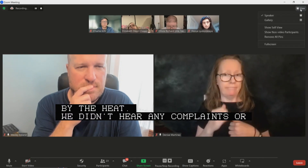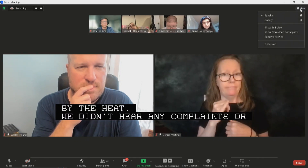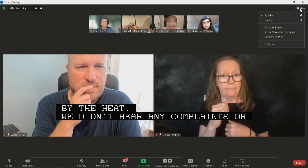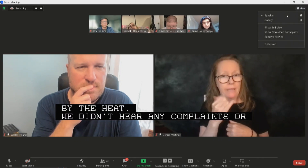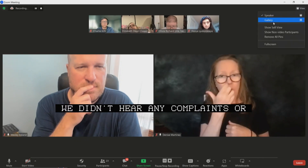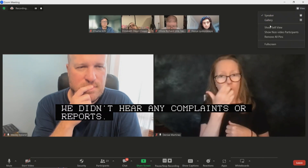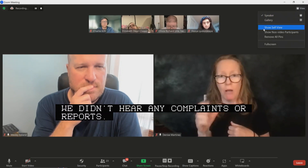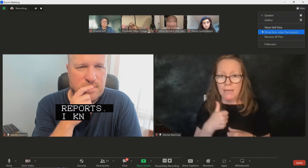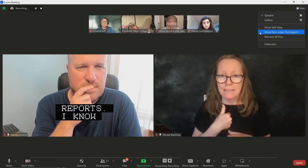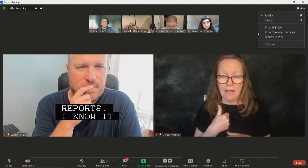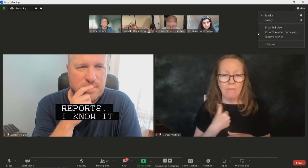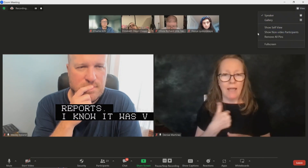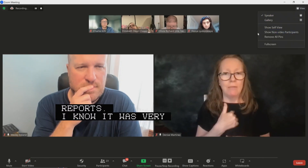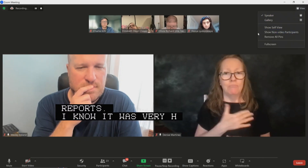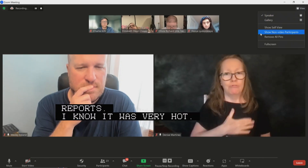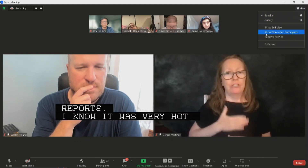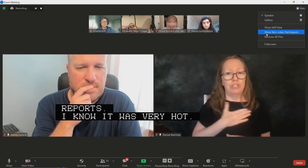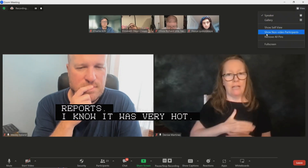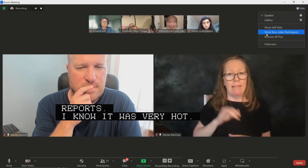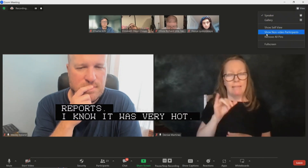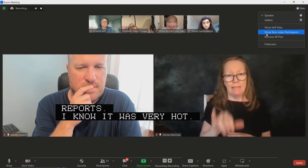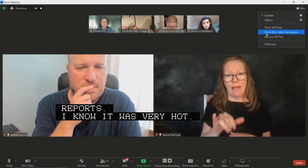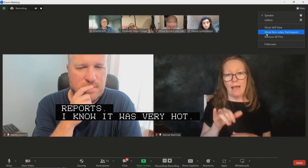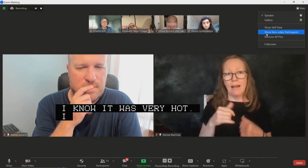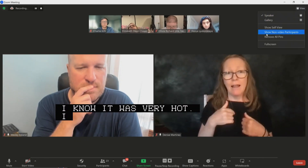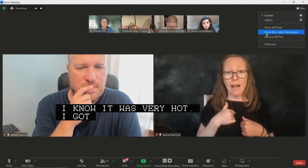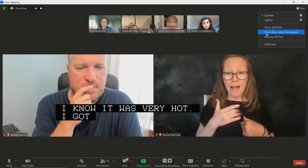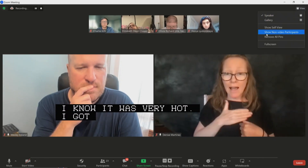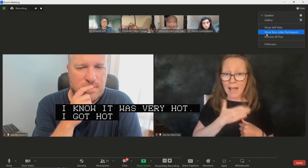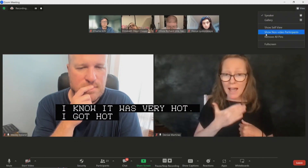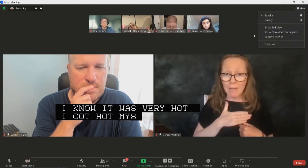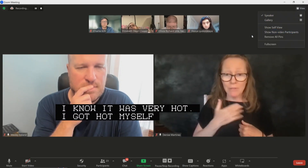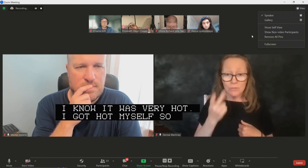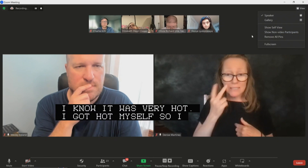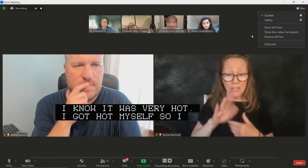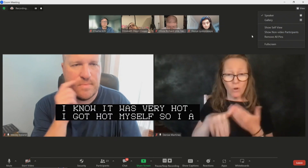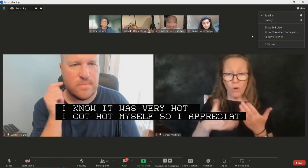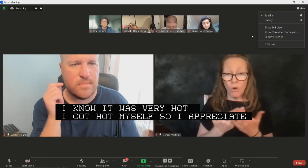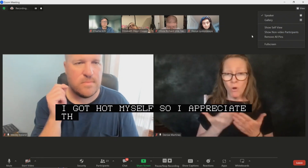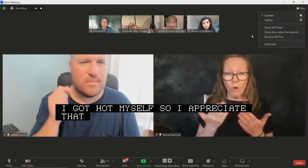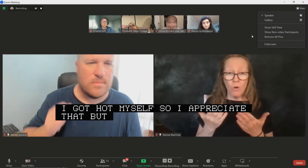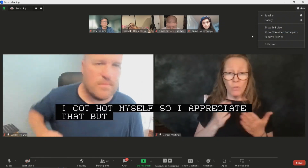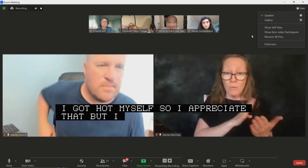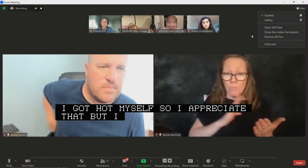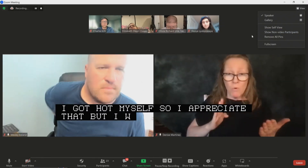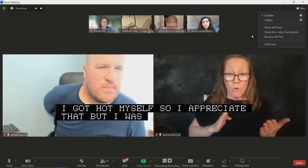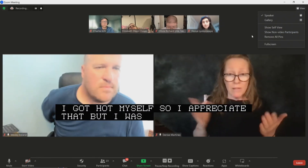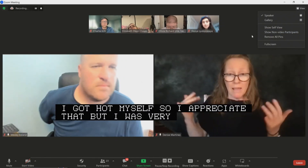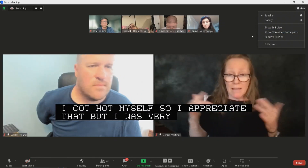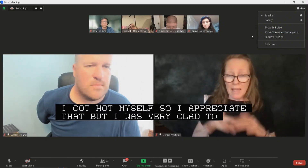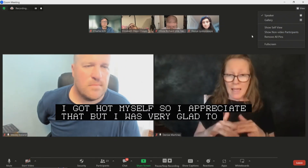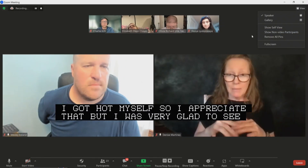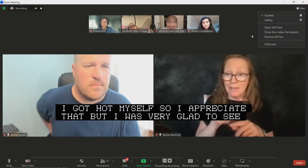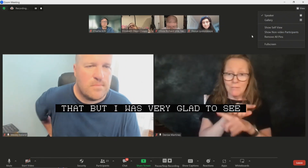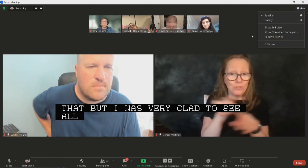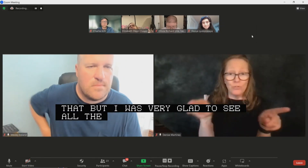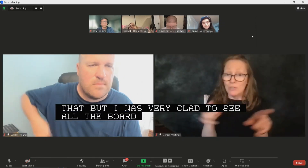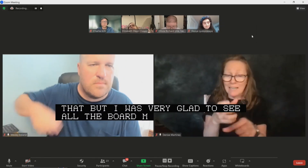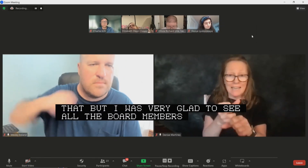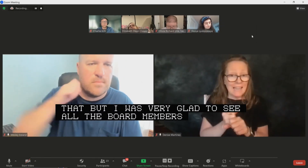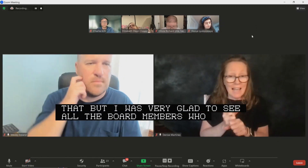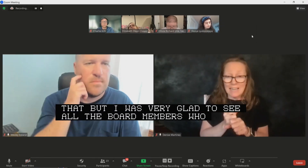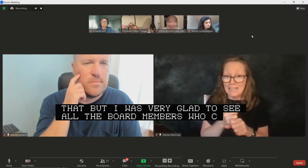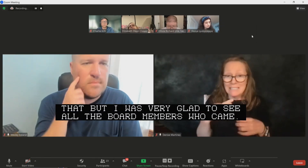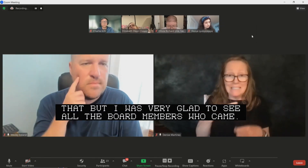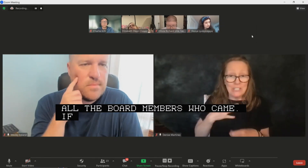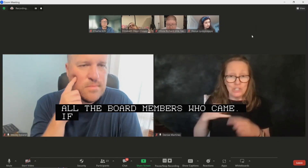so I appreciate that. But I was really glad to see all the board members who came. And if any of you didn't get a t-shirt, please let us